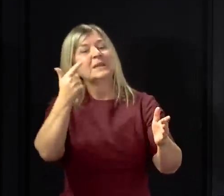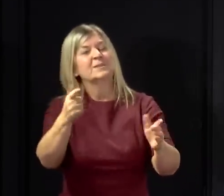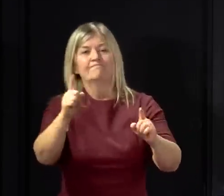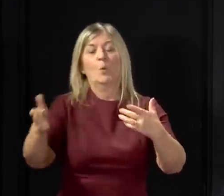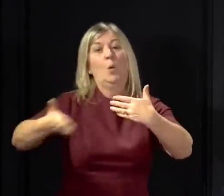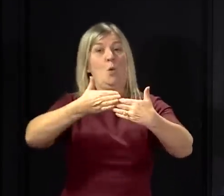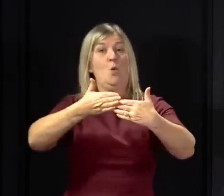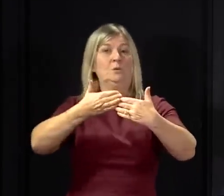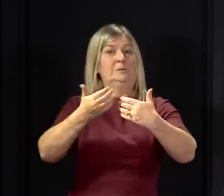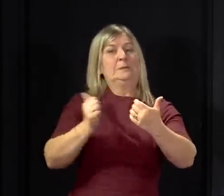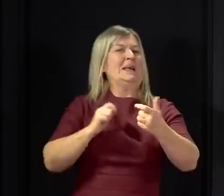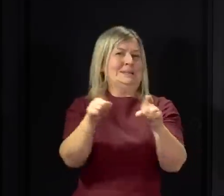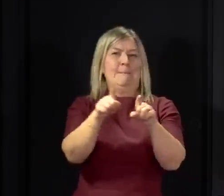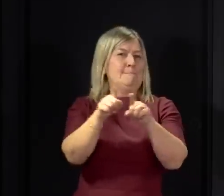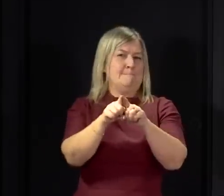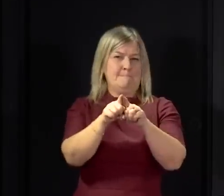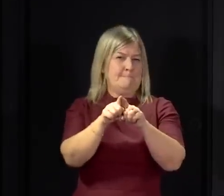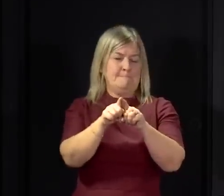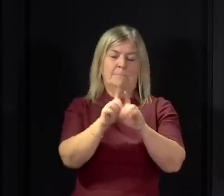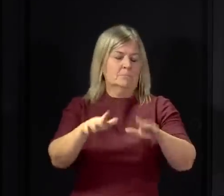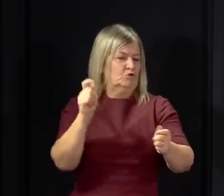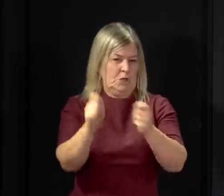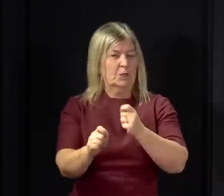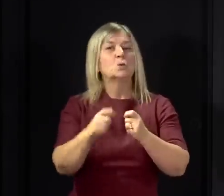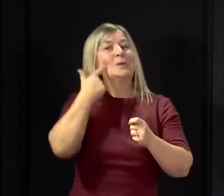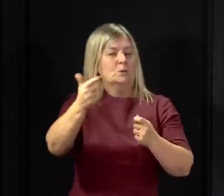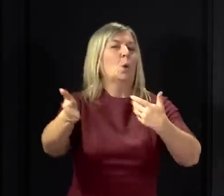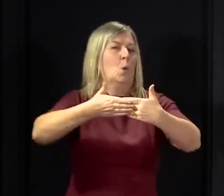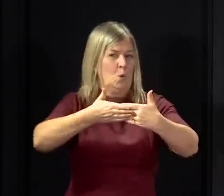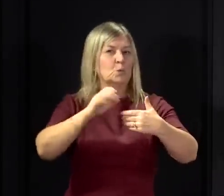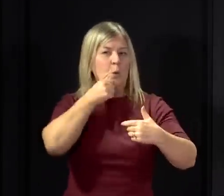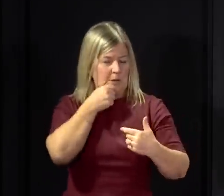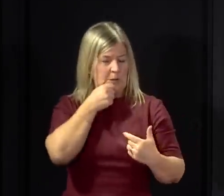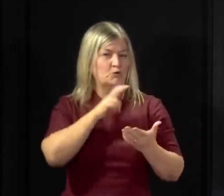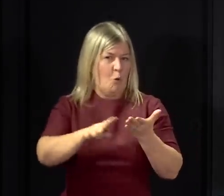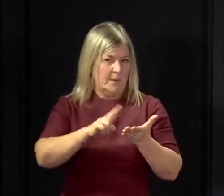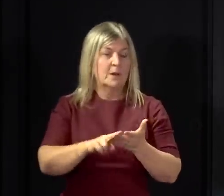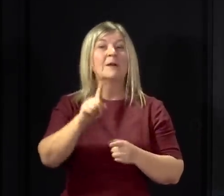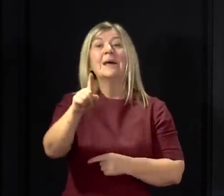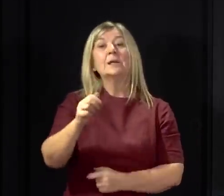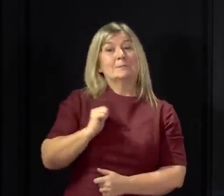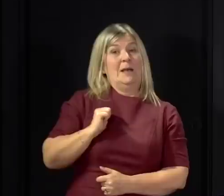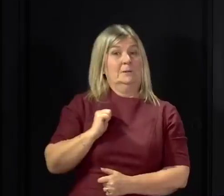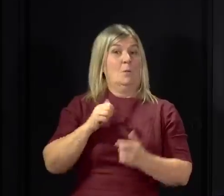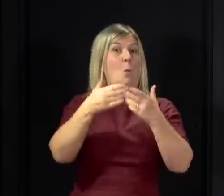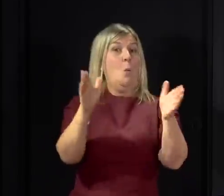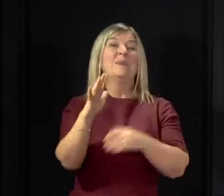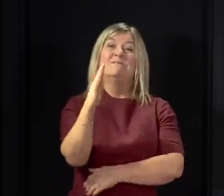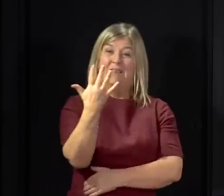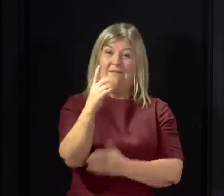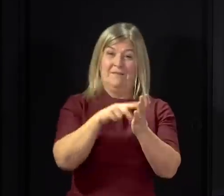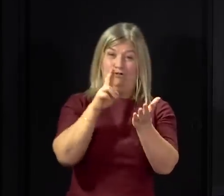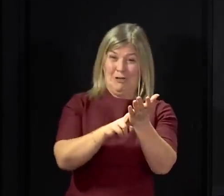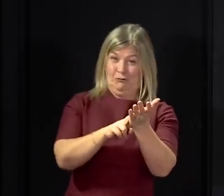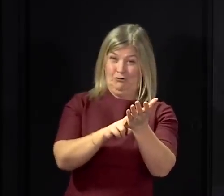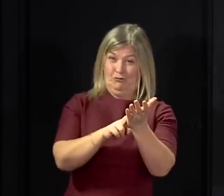close on schedule as previously planned. We are not changing that. They were then due to reopen from the 5th of January with all council